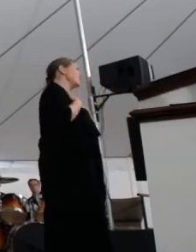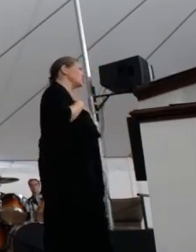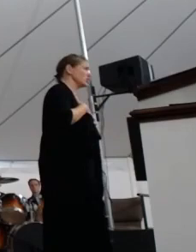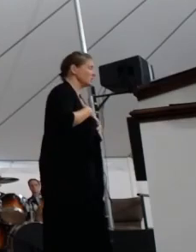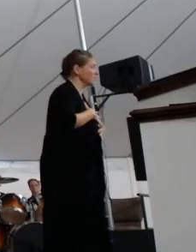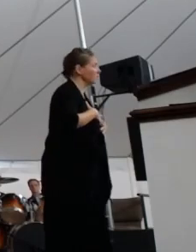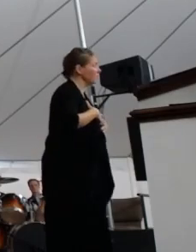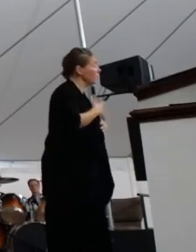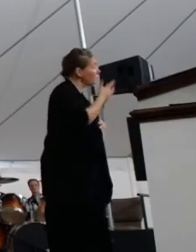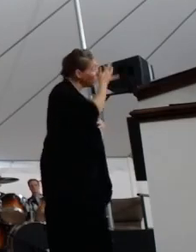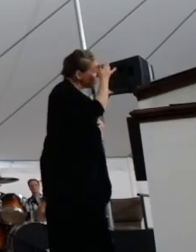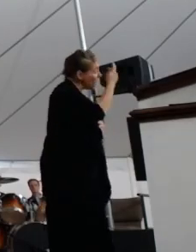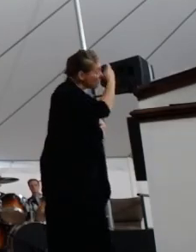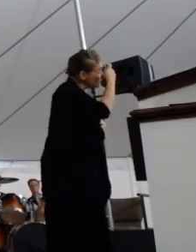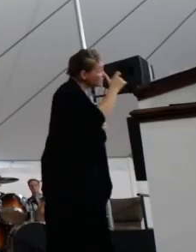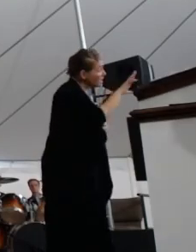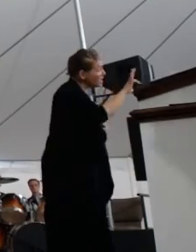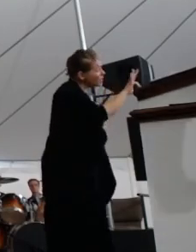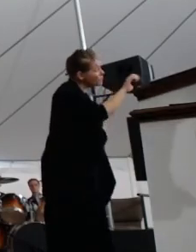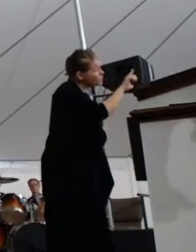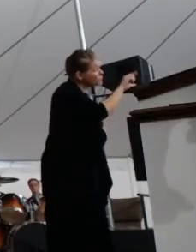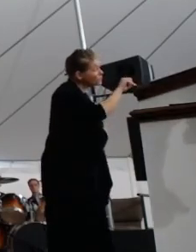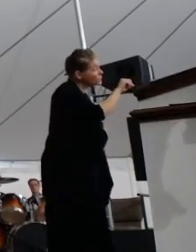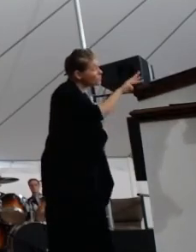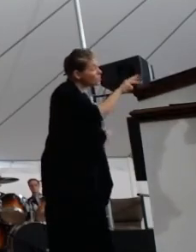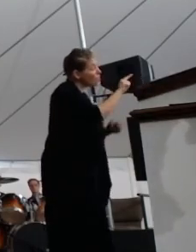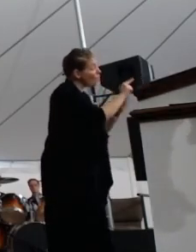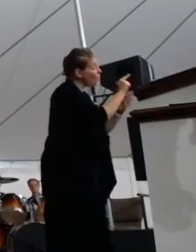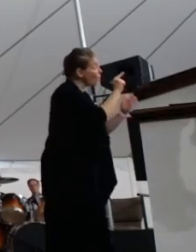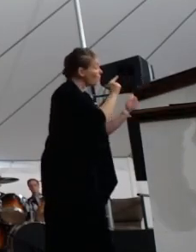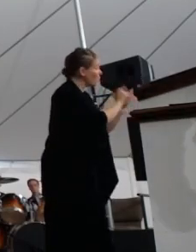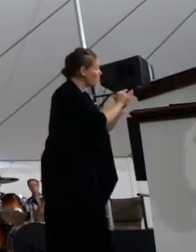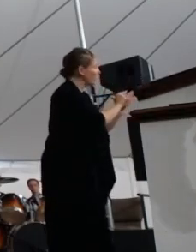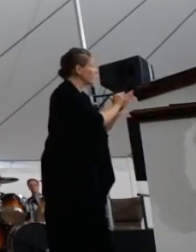up? Because of the flow.